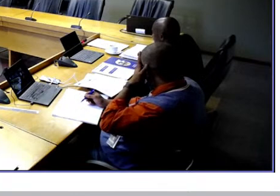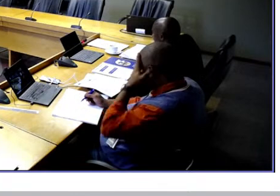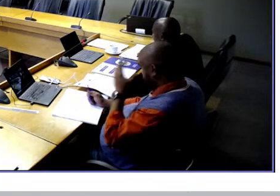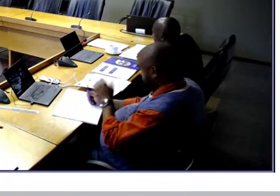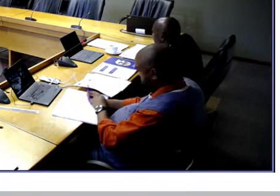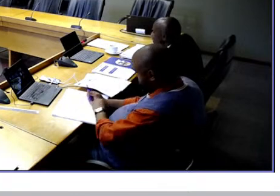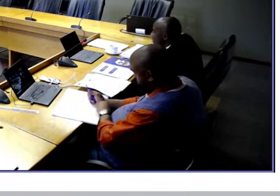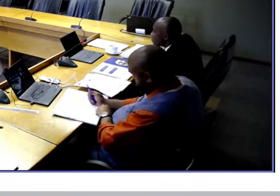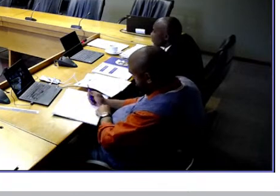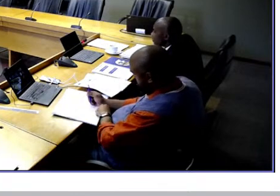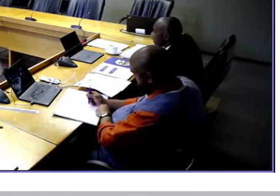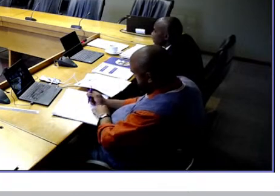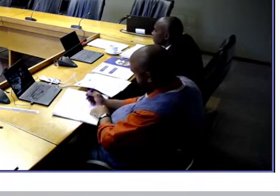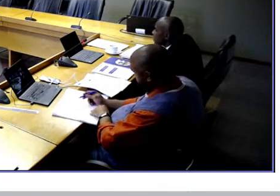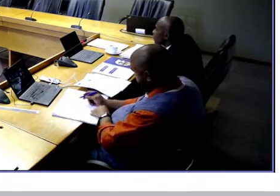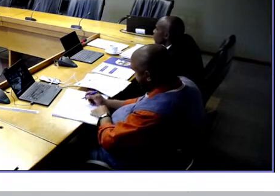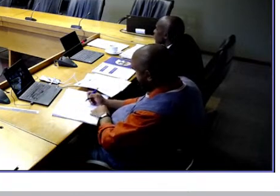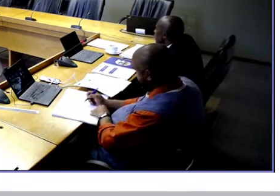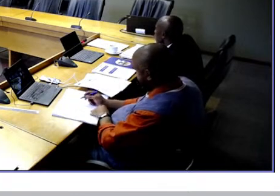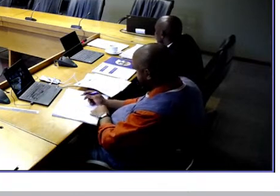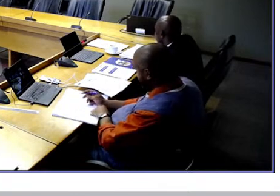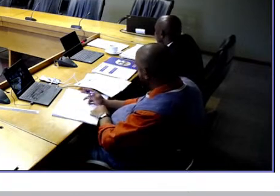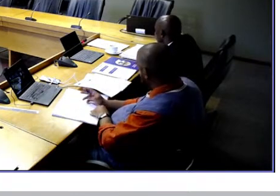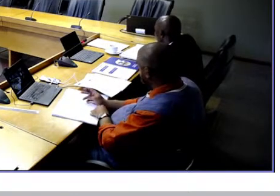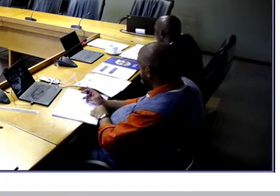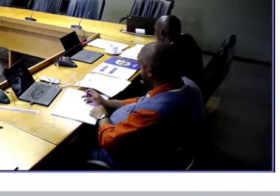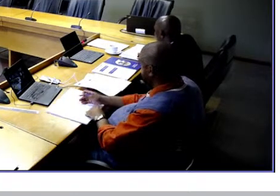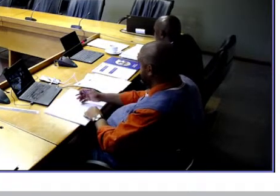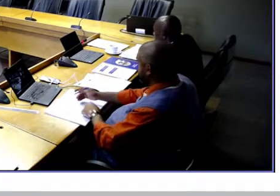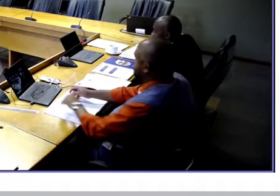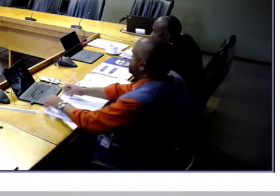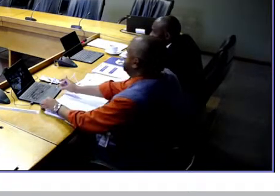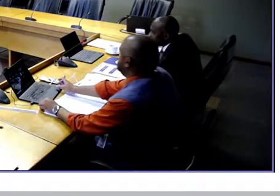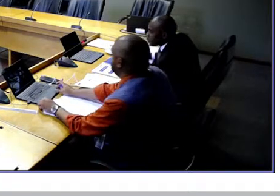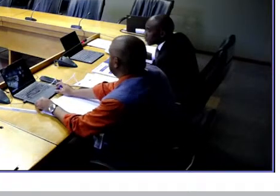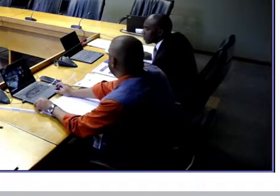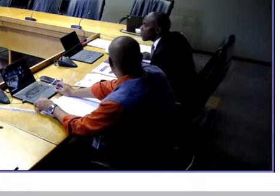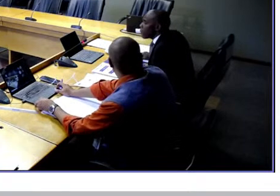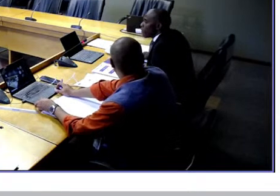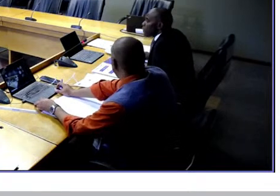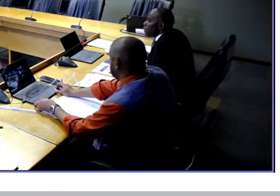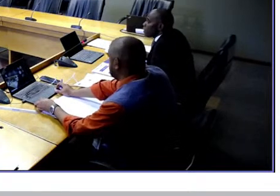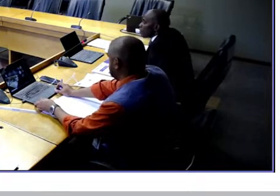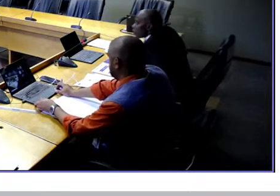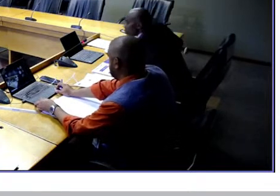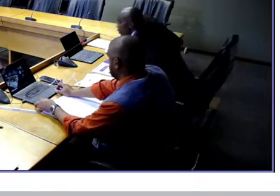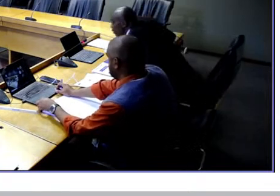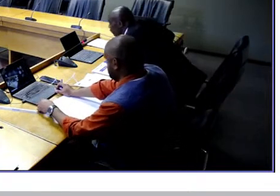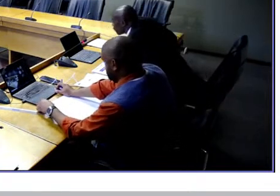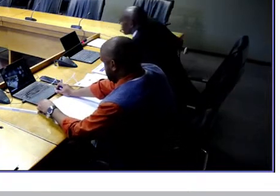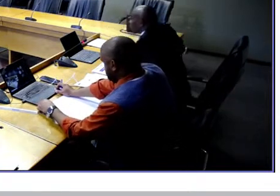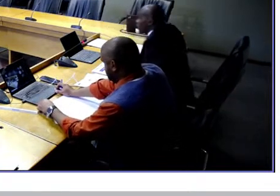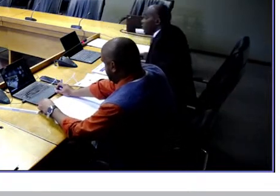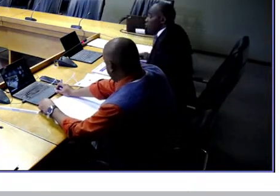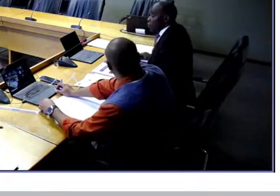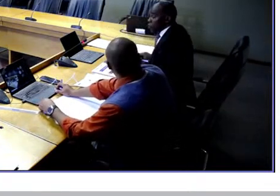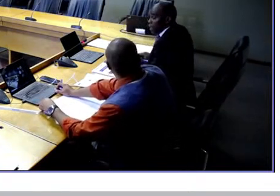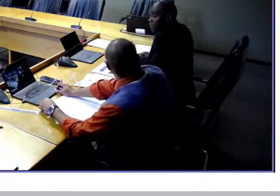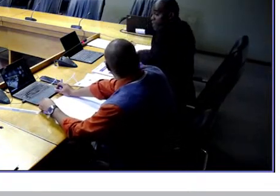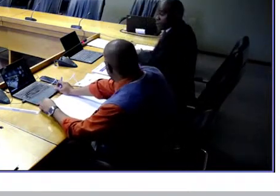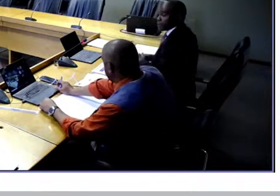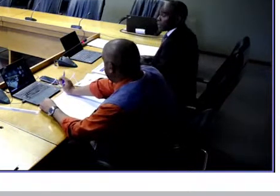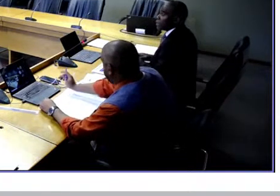the depletion of funding on that on that part of the LEAP program. On if there is